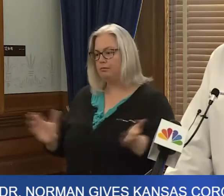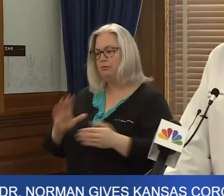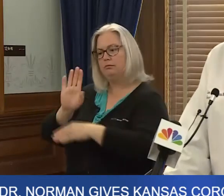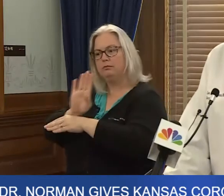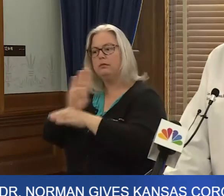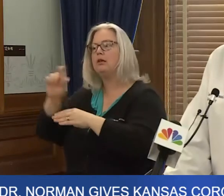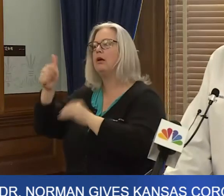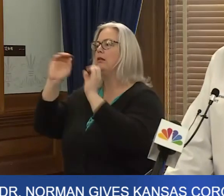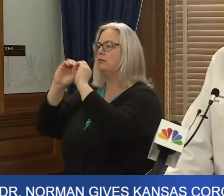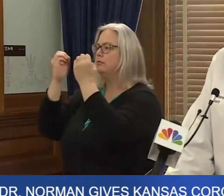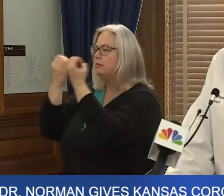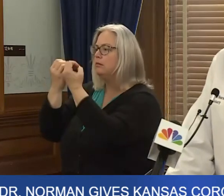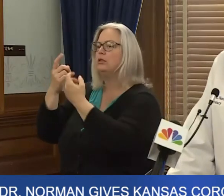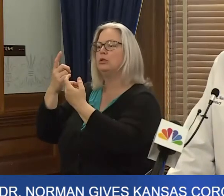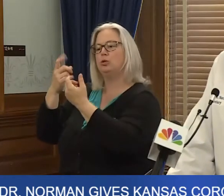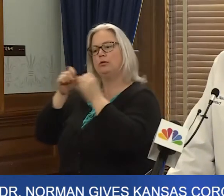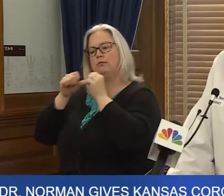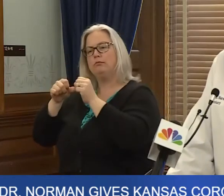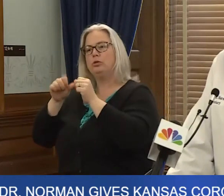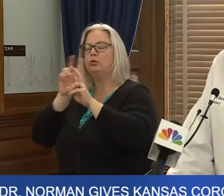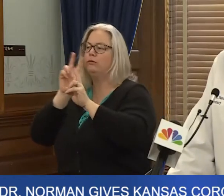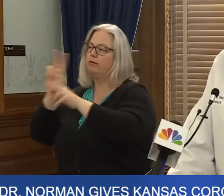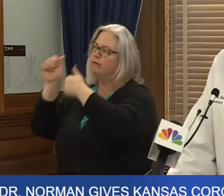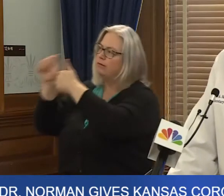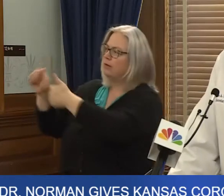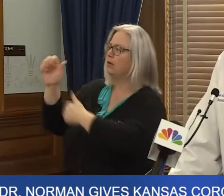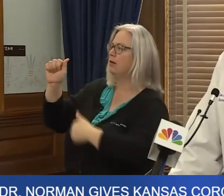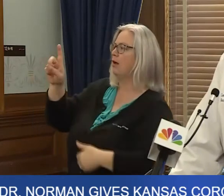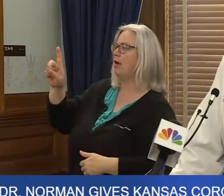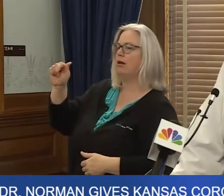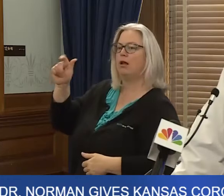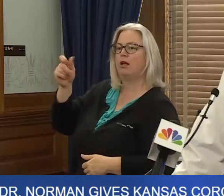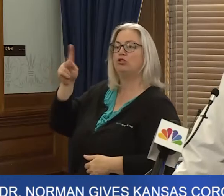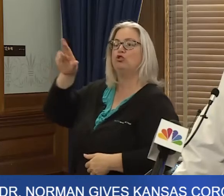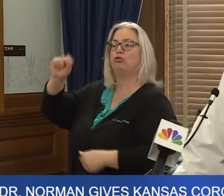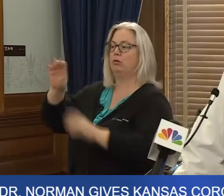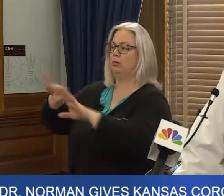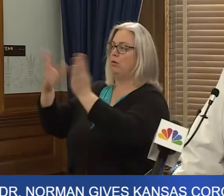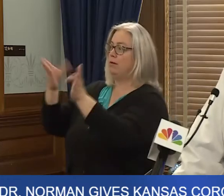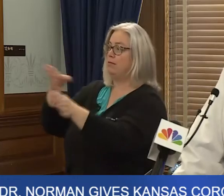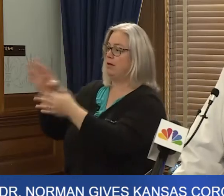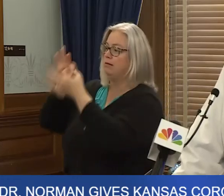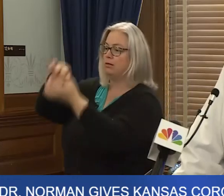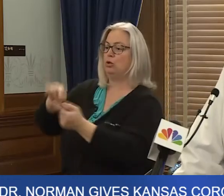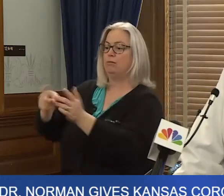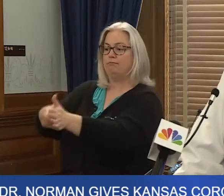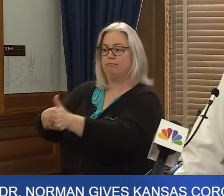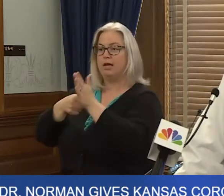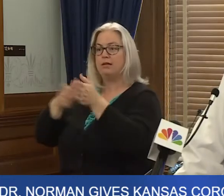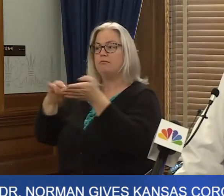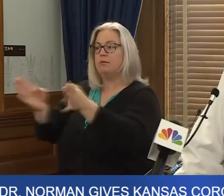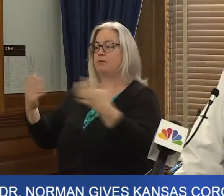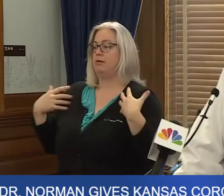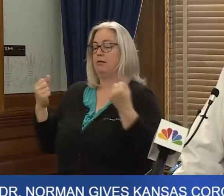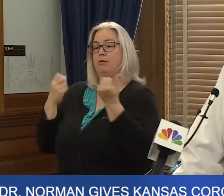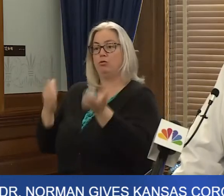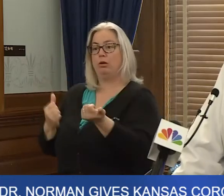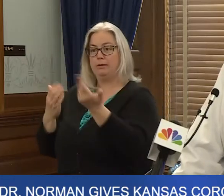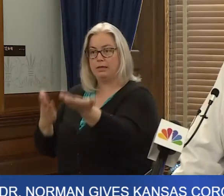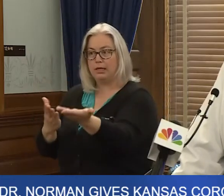other organizations to continue to look to the Ad Astra reopening plan related to mandates and public health